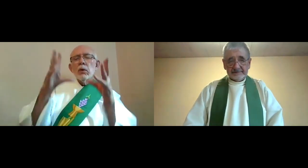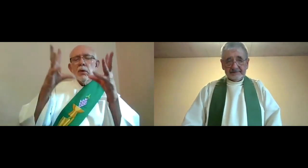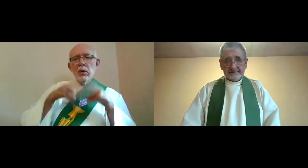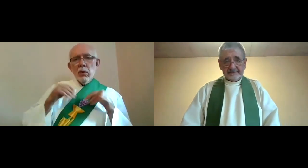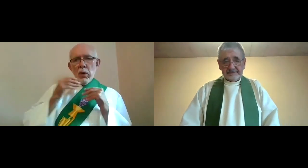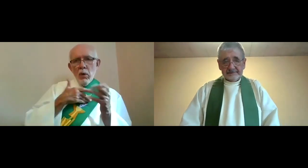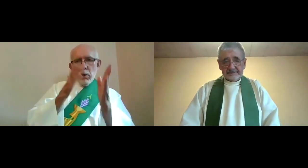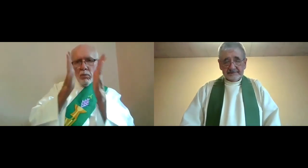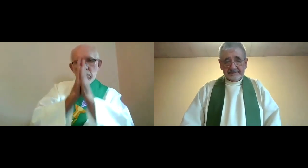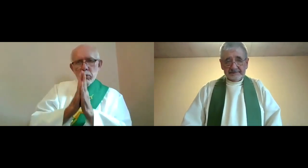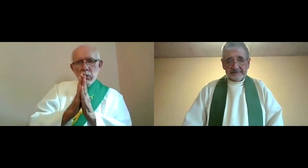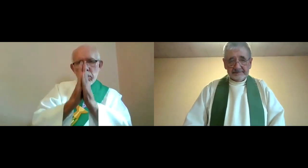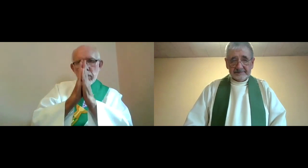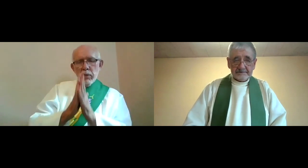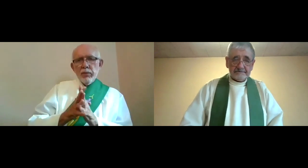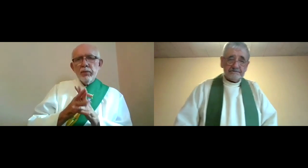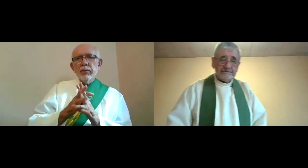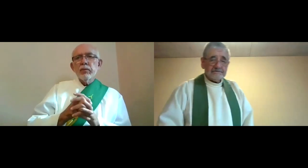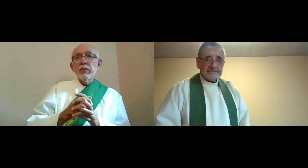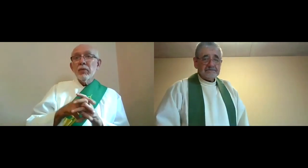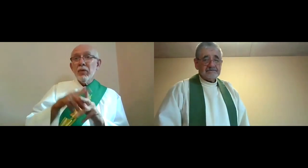Lord, receive our prayer.